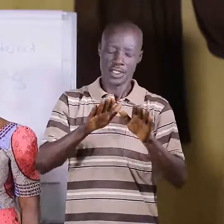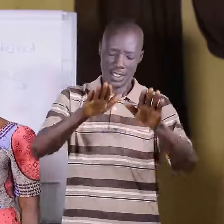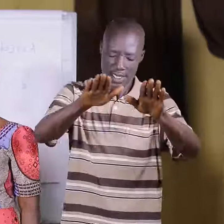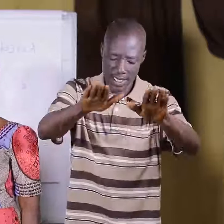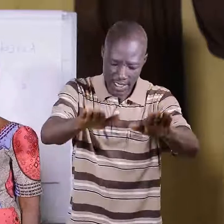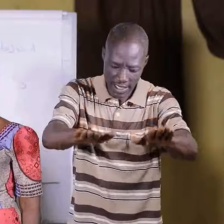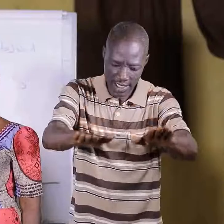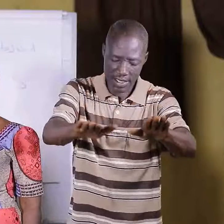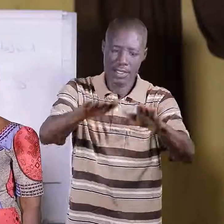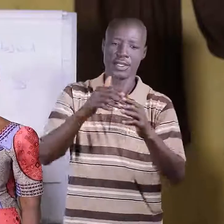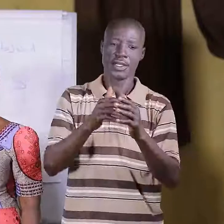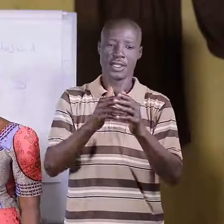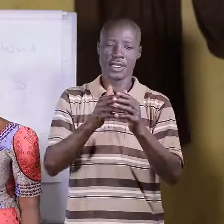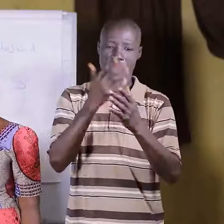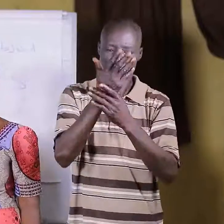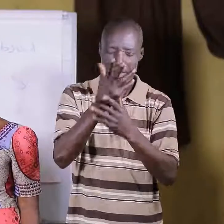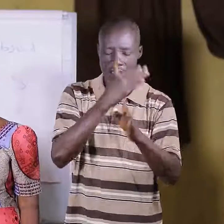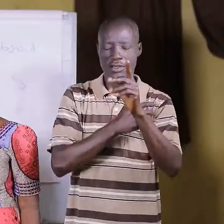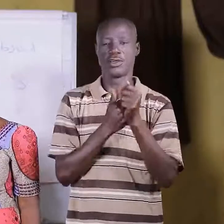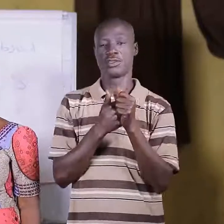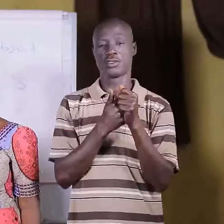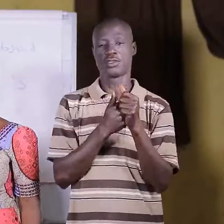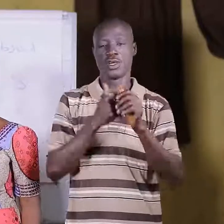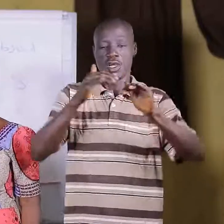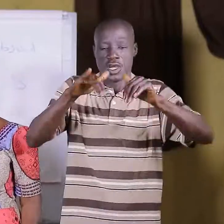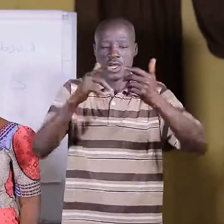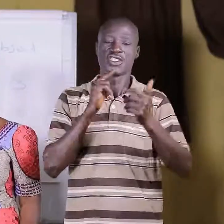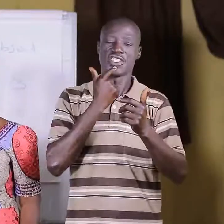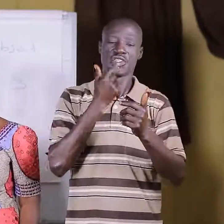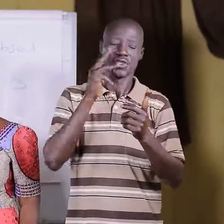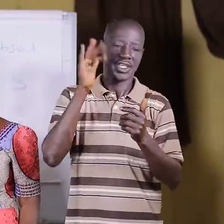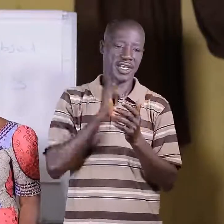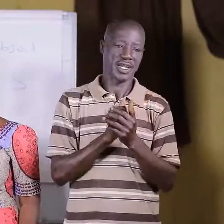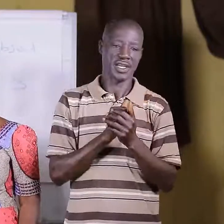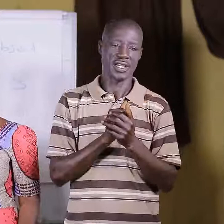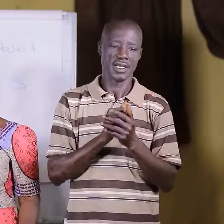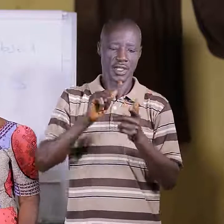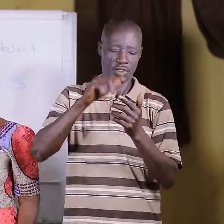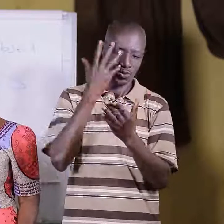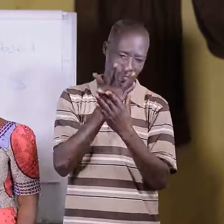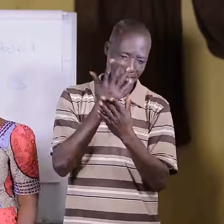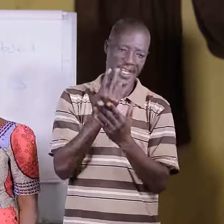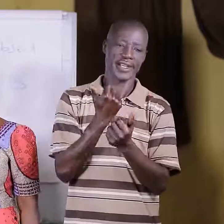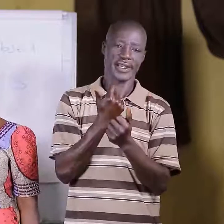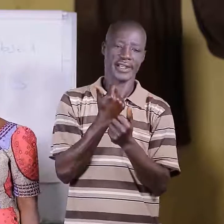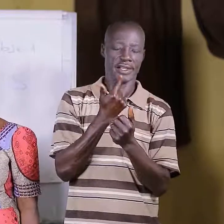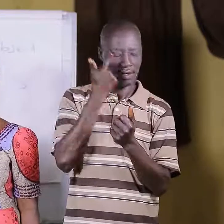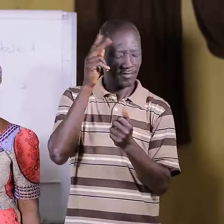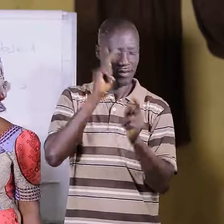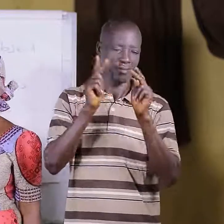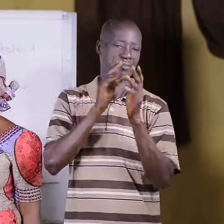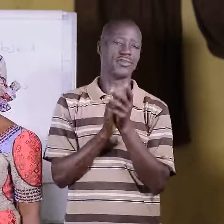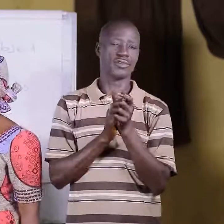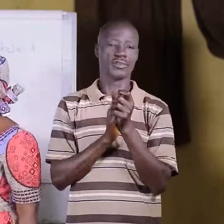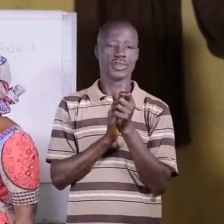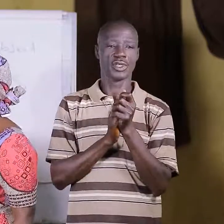ground for God to actually see how the depth of their pleading on behalf